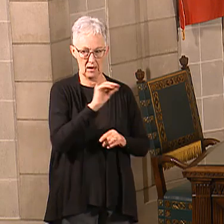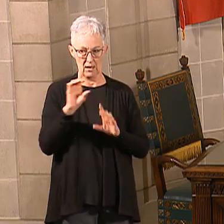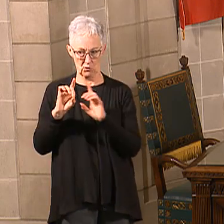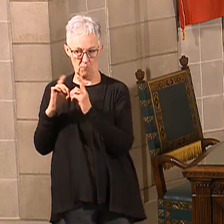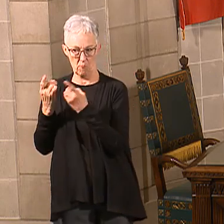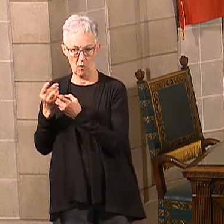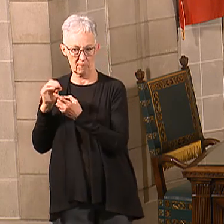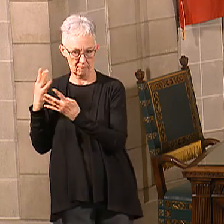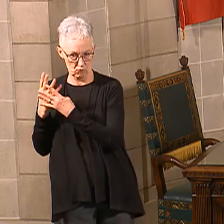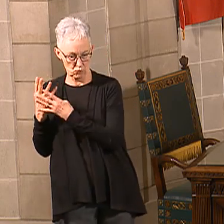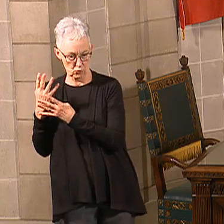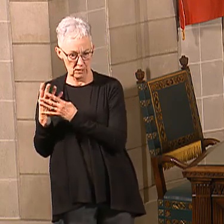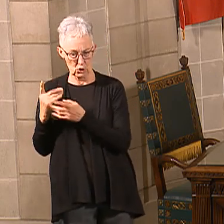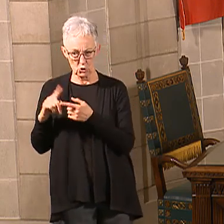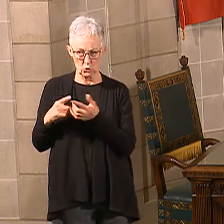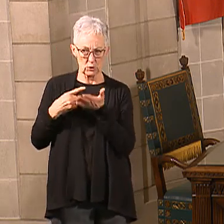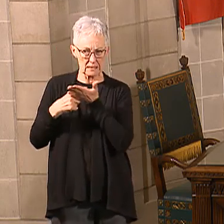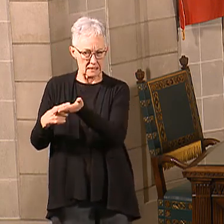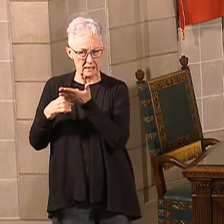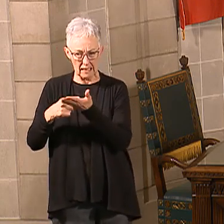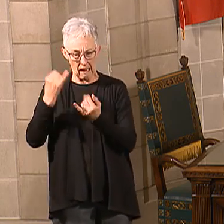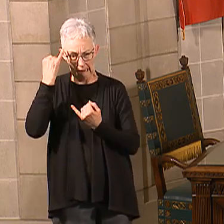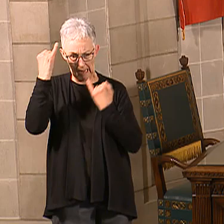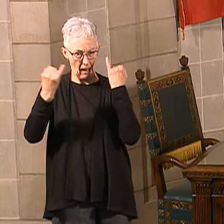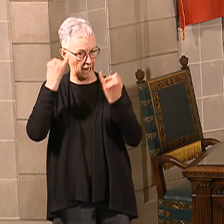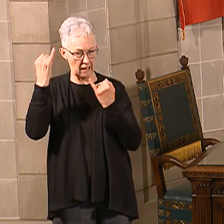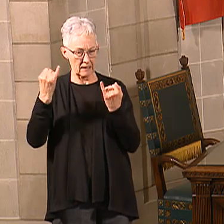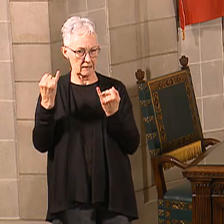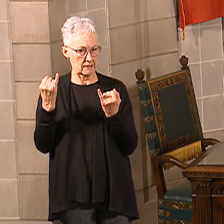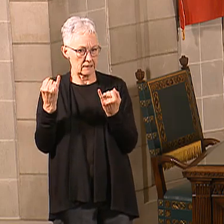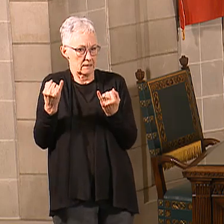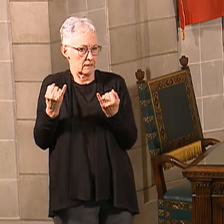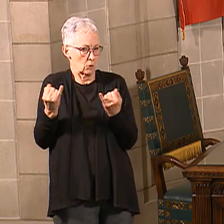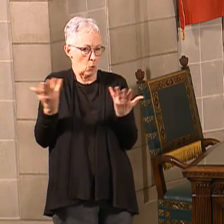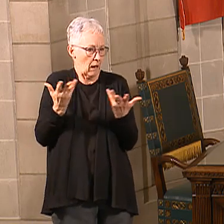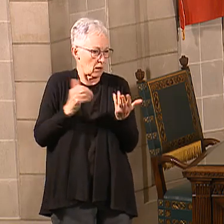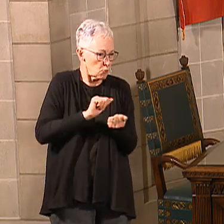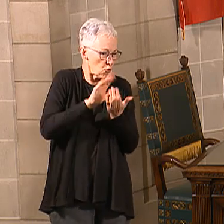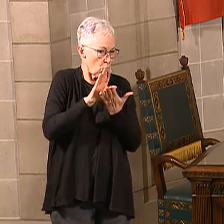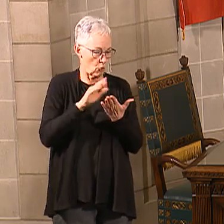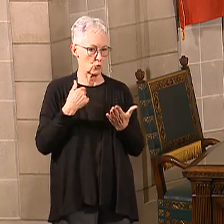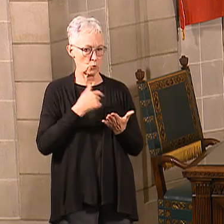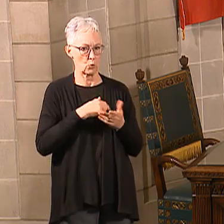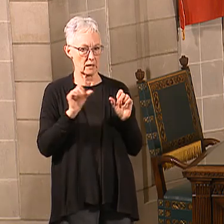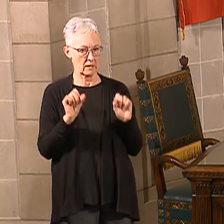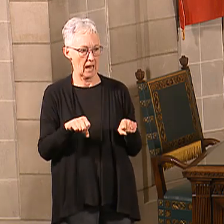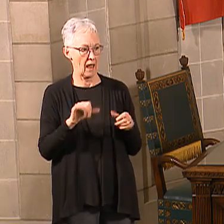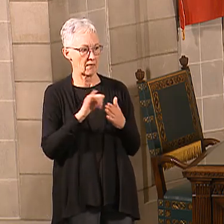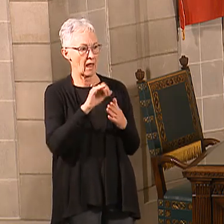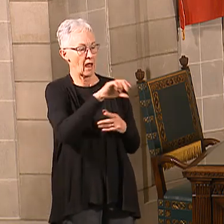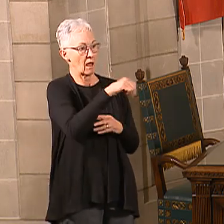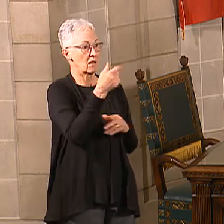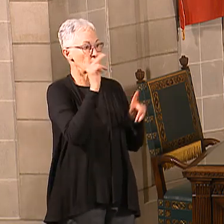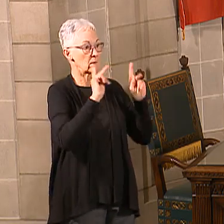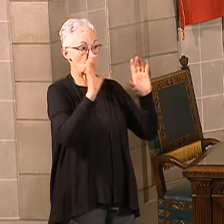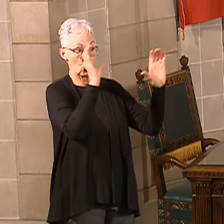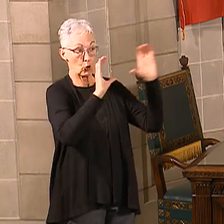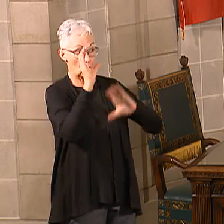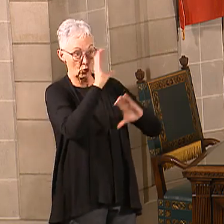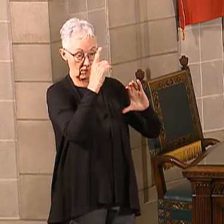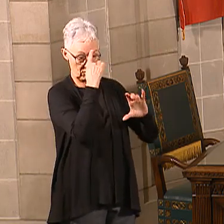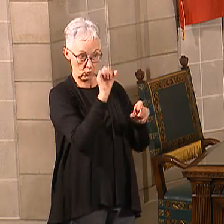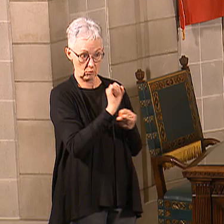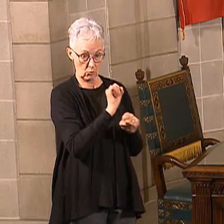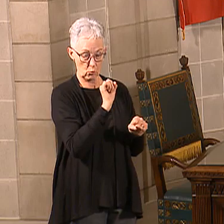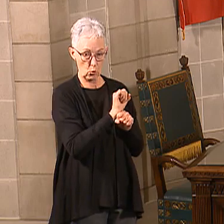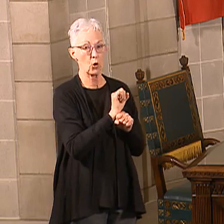that we can talk about strategies in as much as there might be other folks looking for employment opportunities, and